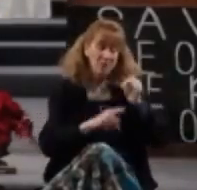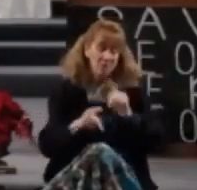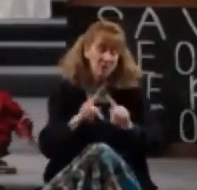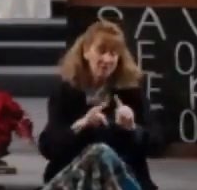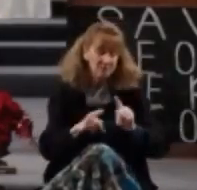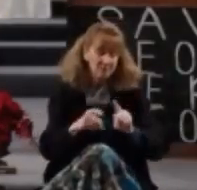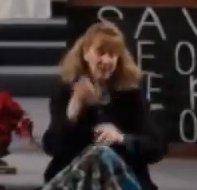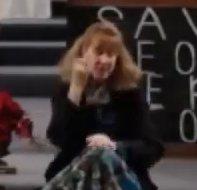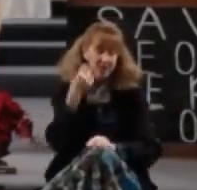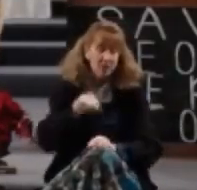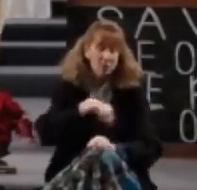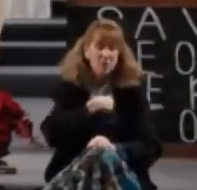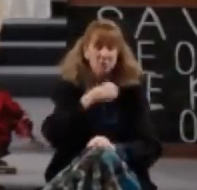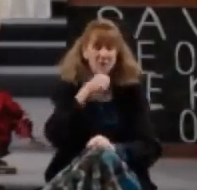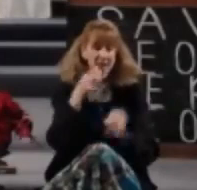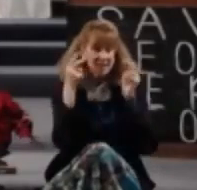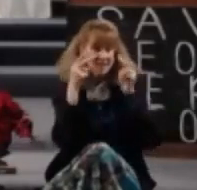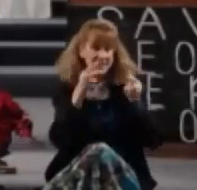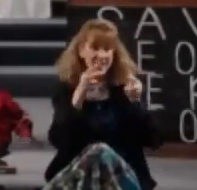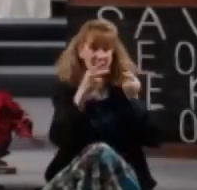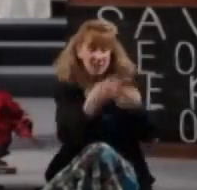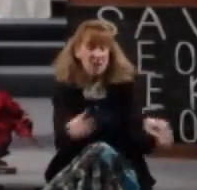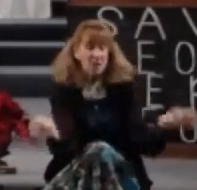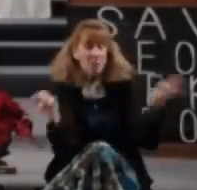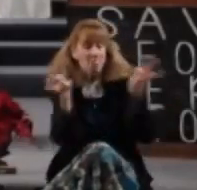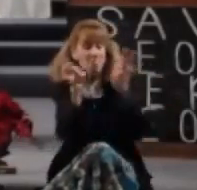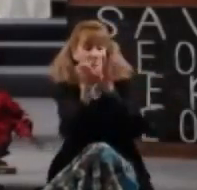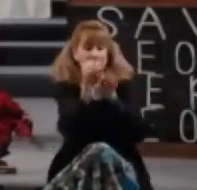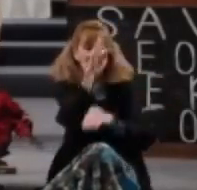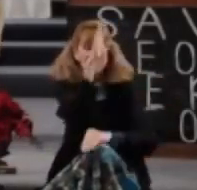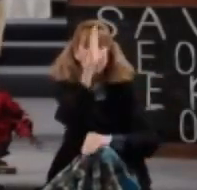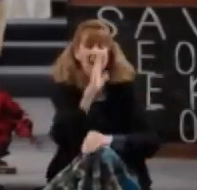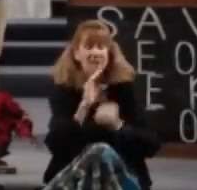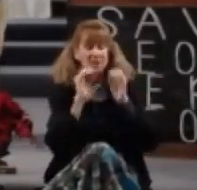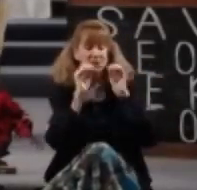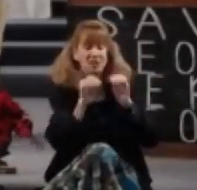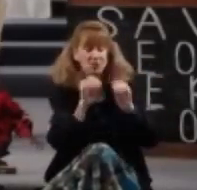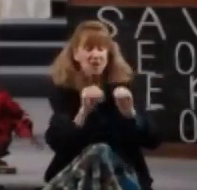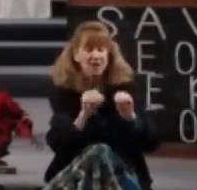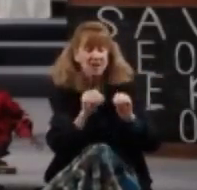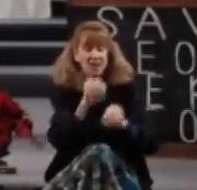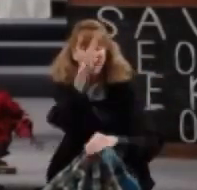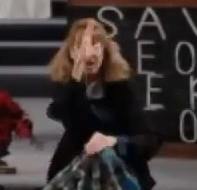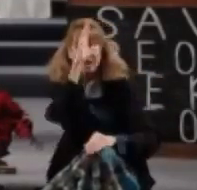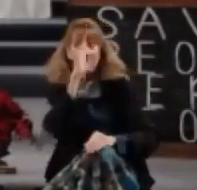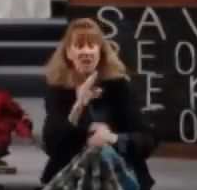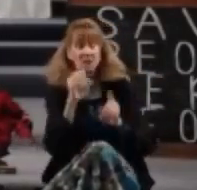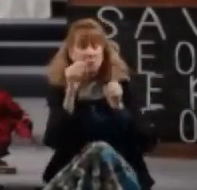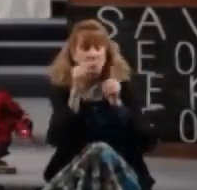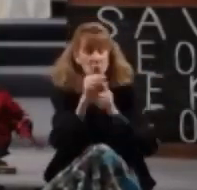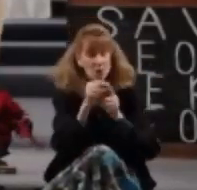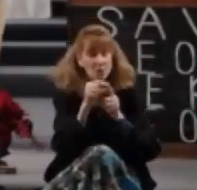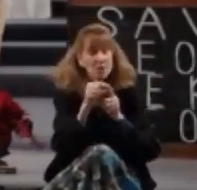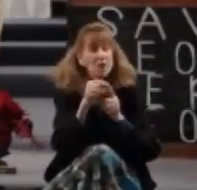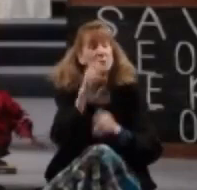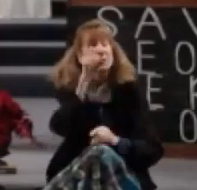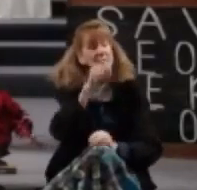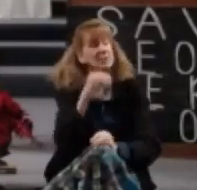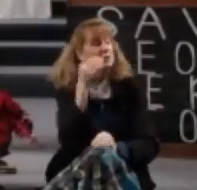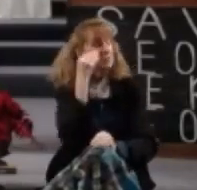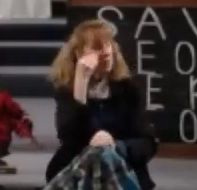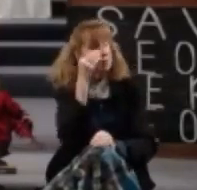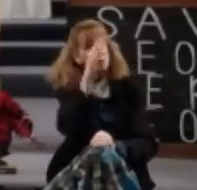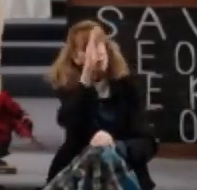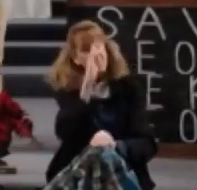If we don't grasp the importance of teaching, if we don't spend enough time in God's word so that we know it and we can share